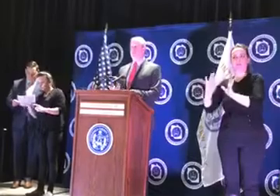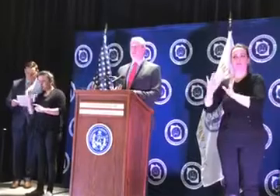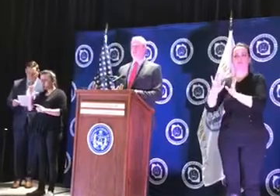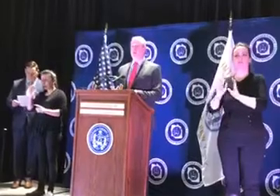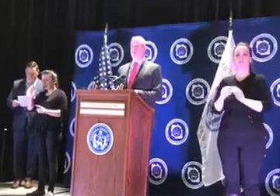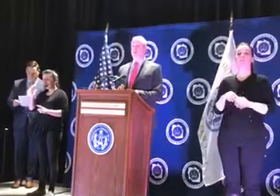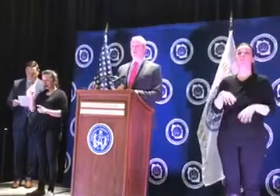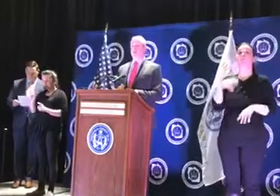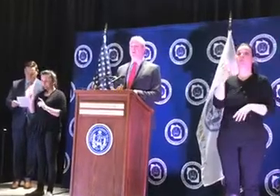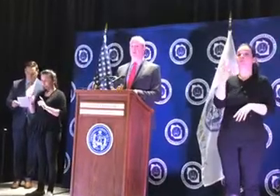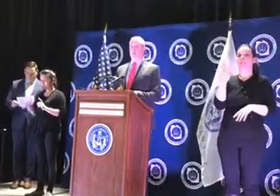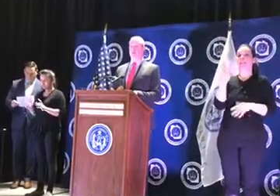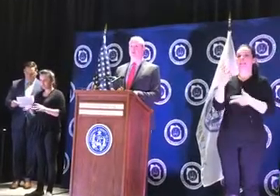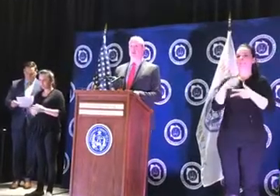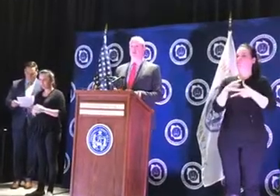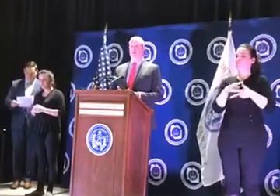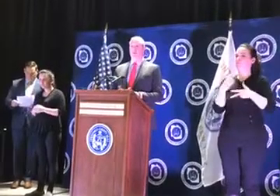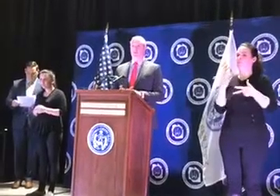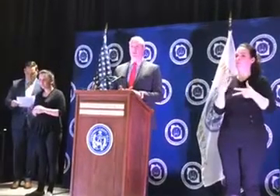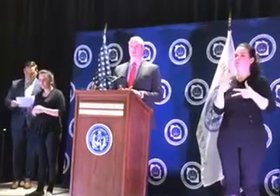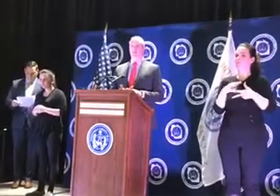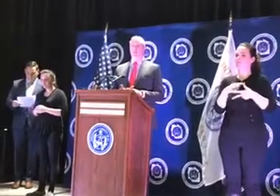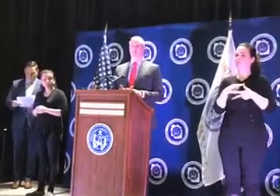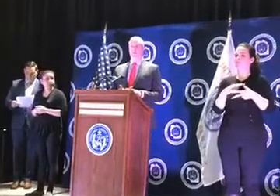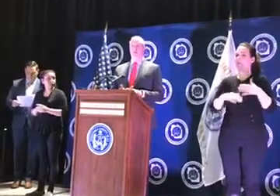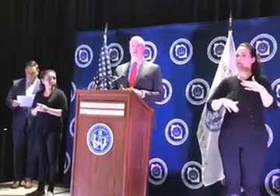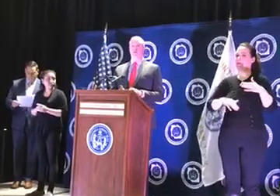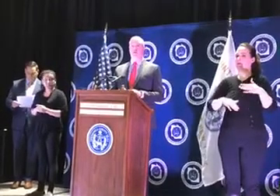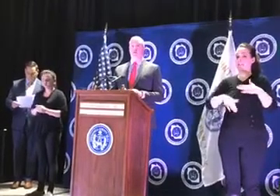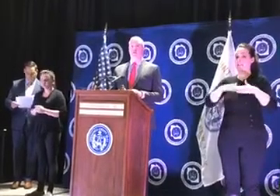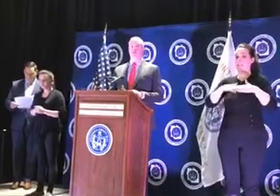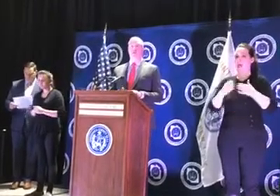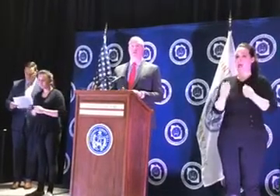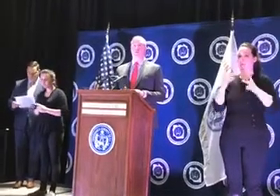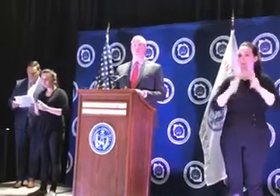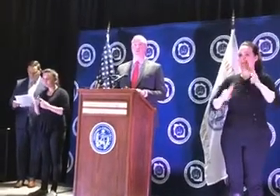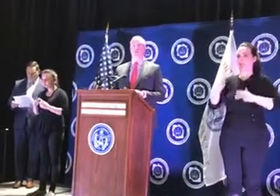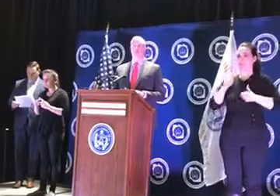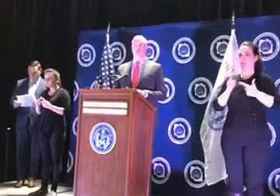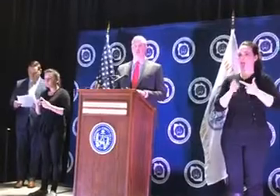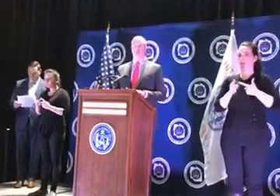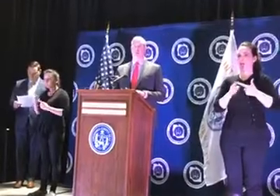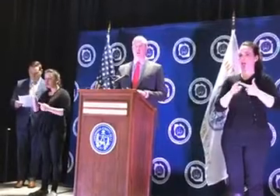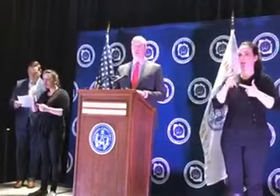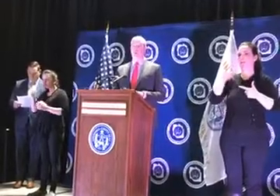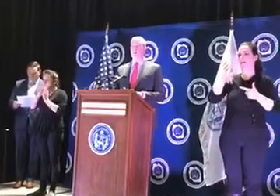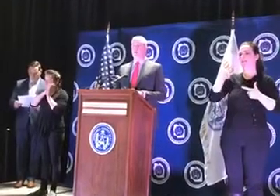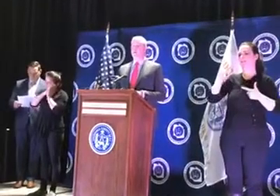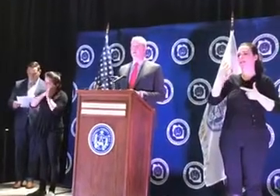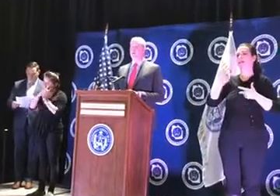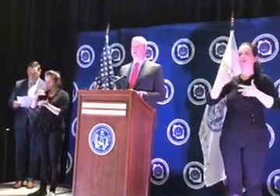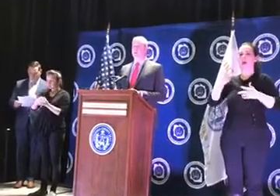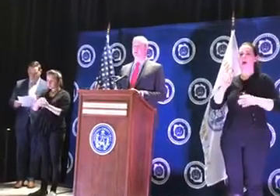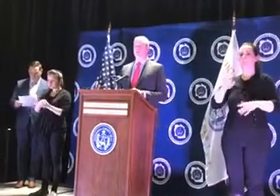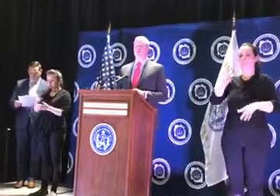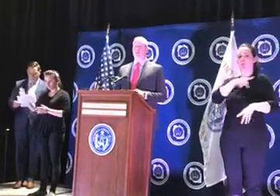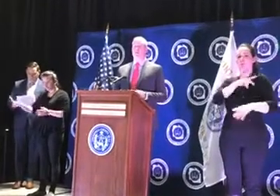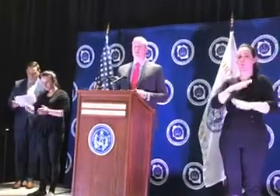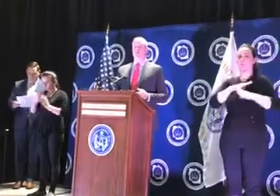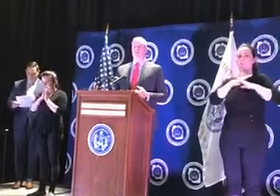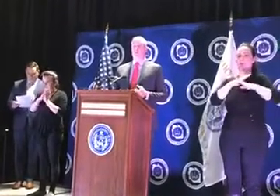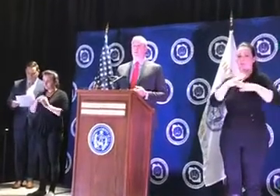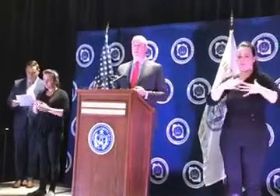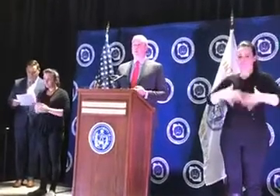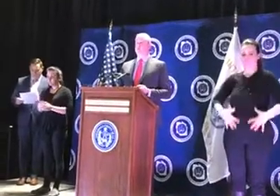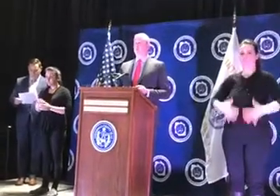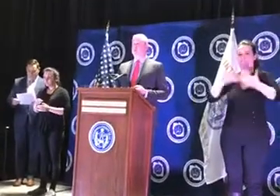be current hospital capacity. The second will be status of PPE, and the third will be status of testing. So in terms of the